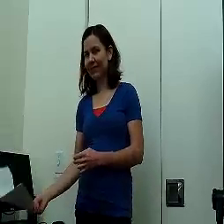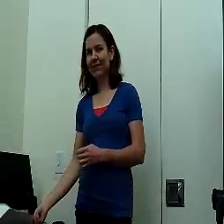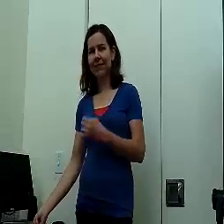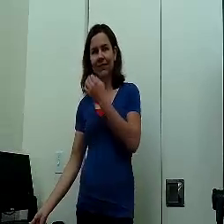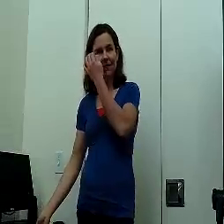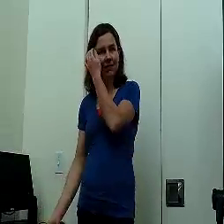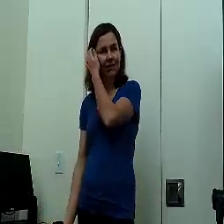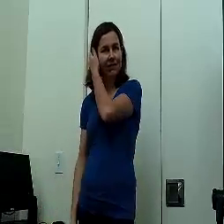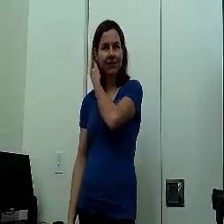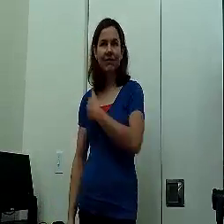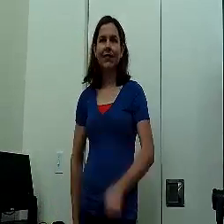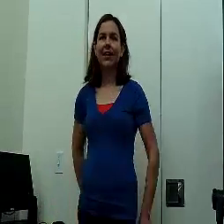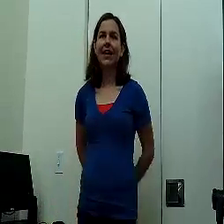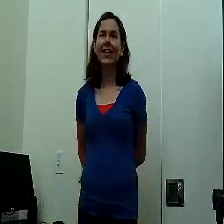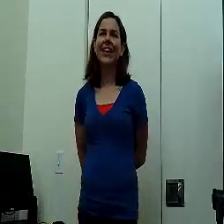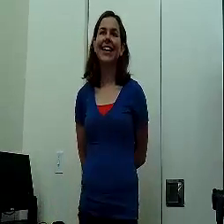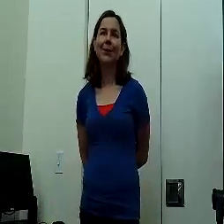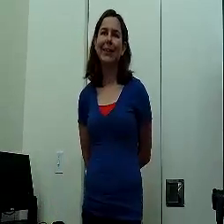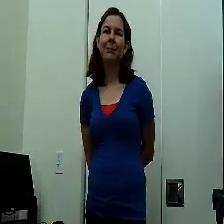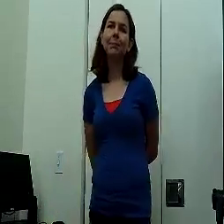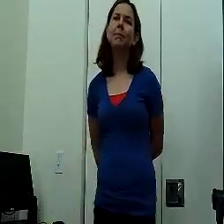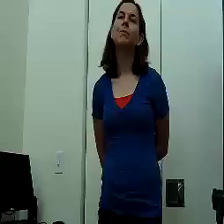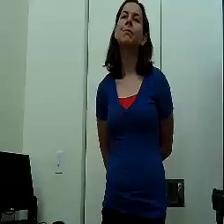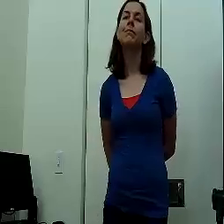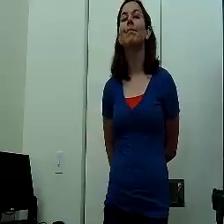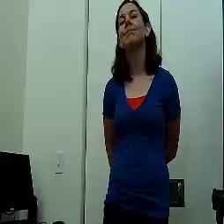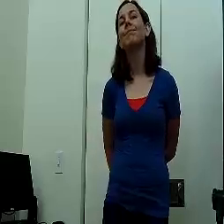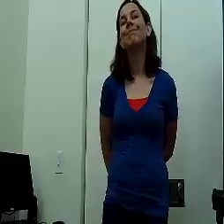Is it like any signs? Yeah, it's like lousy.